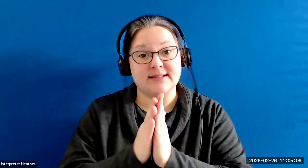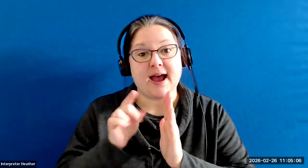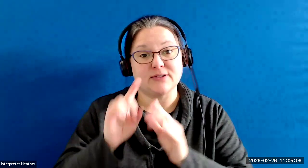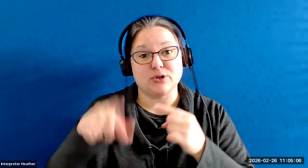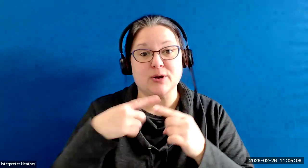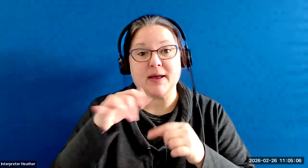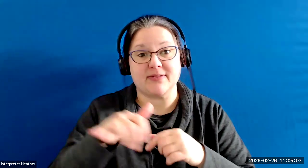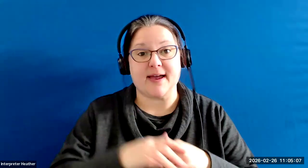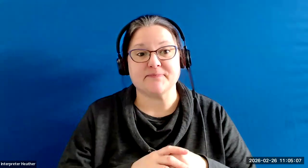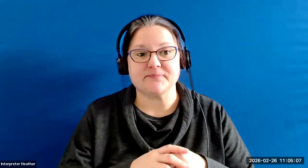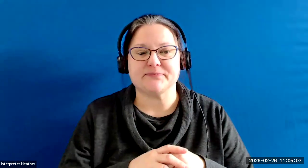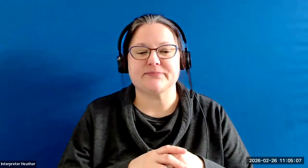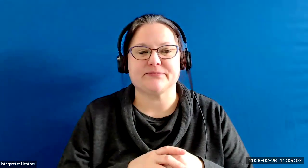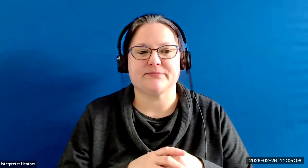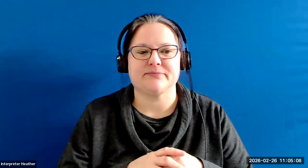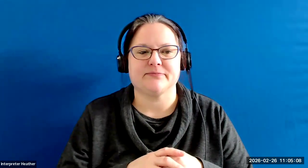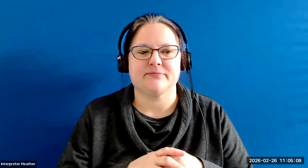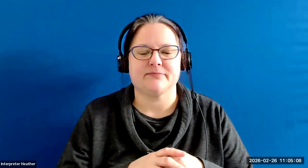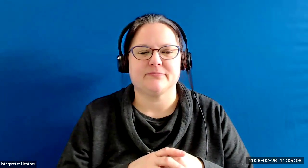that. So